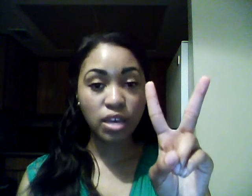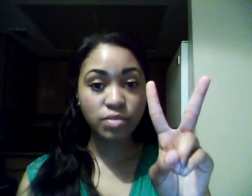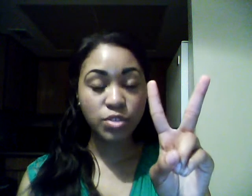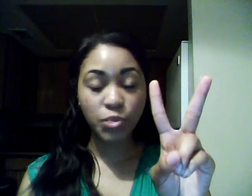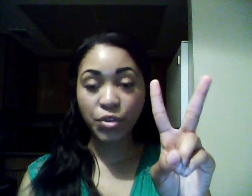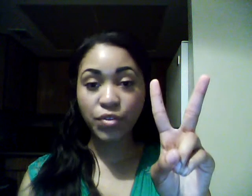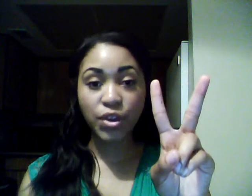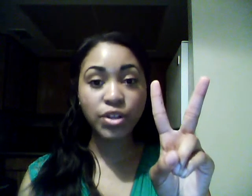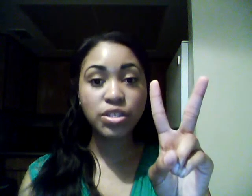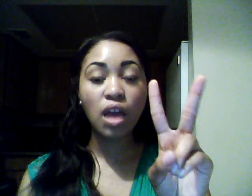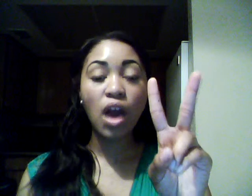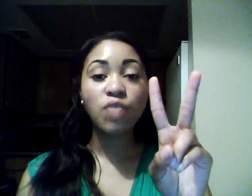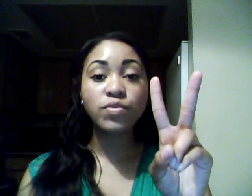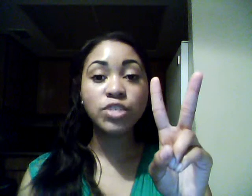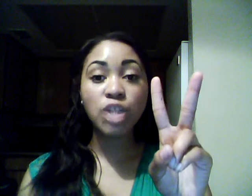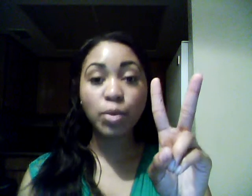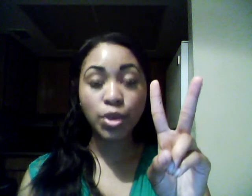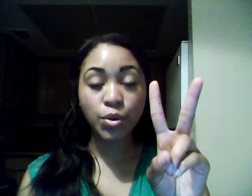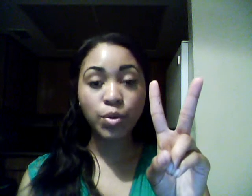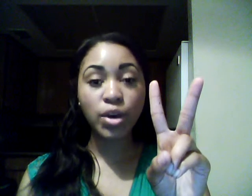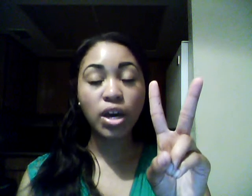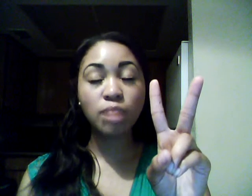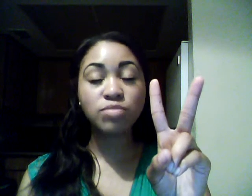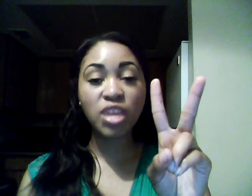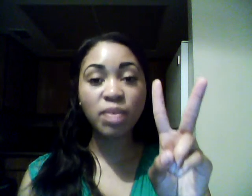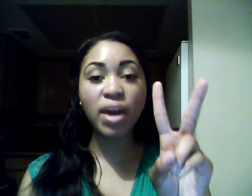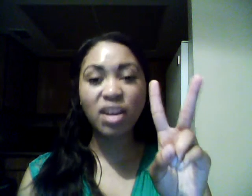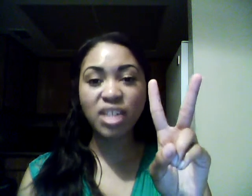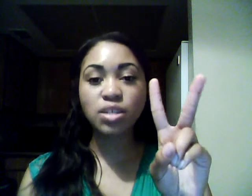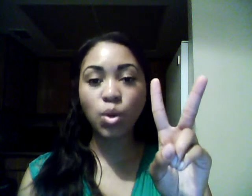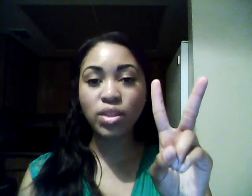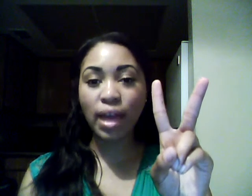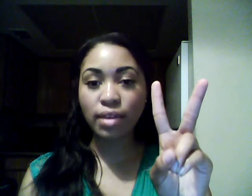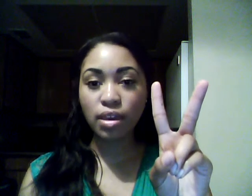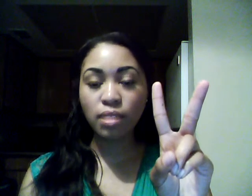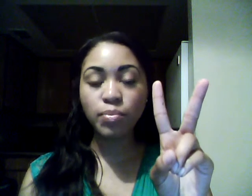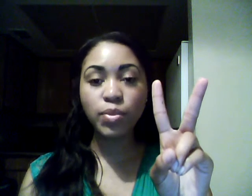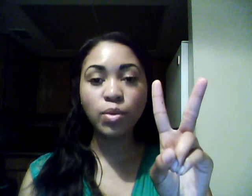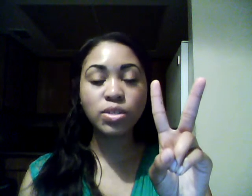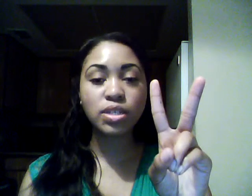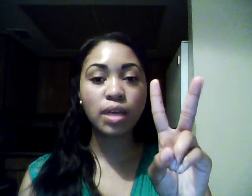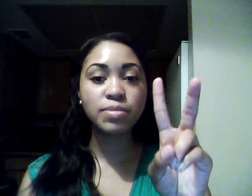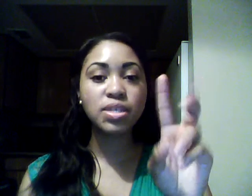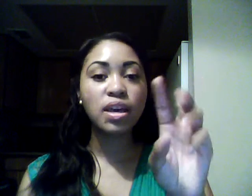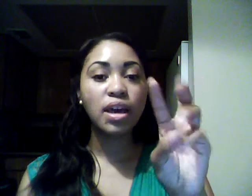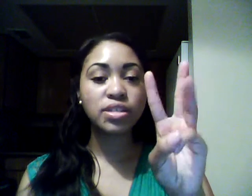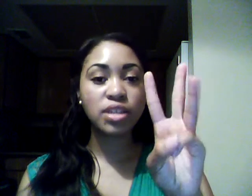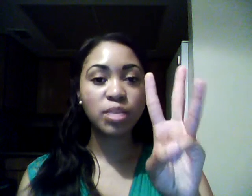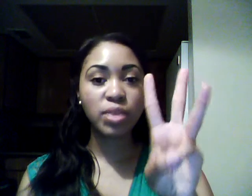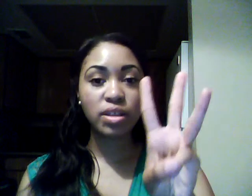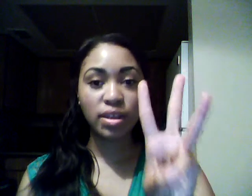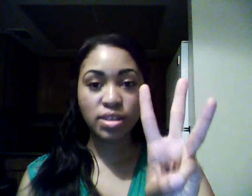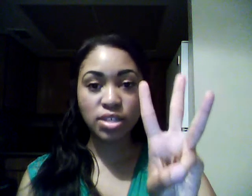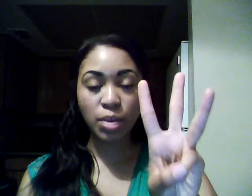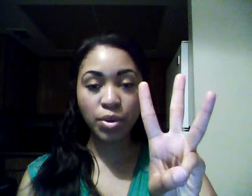V, spread your fingers. For W, think about it as the whole leg thing, or stems, and it's going to be like this, W.